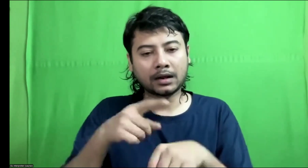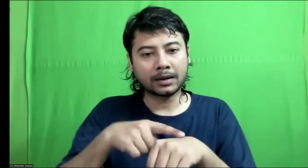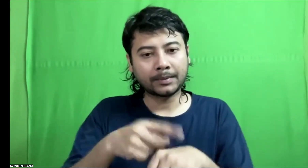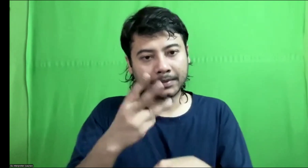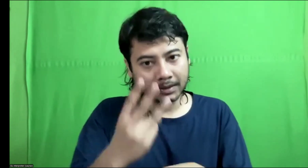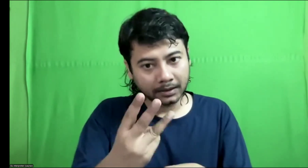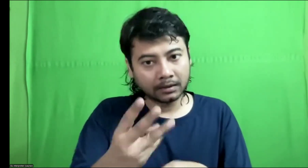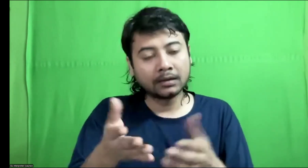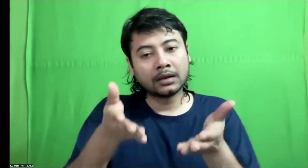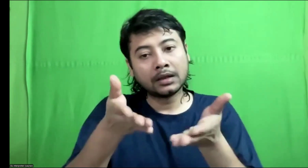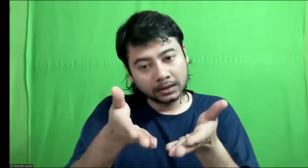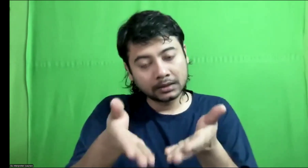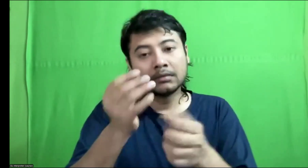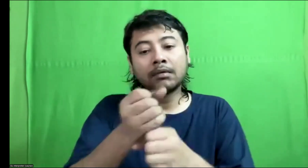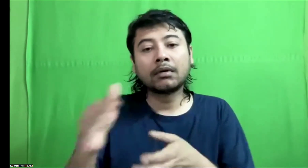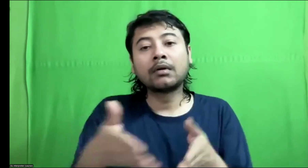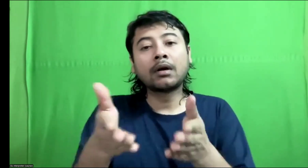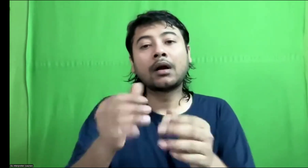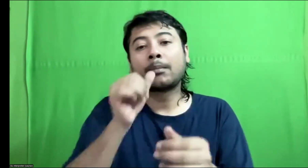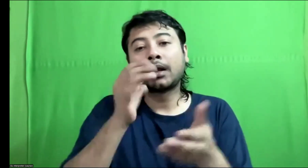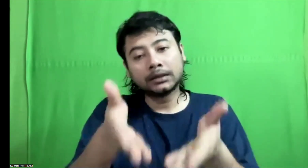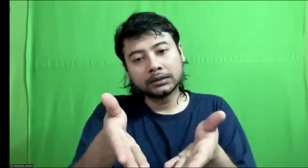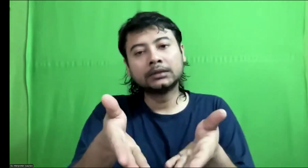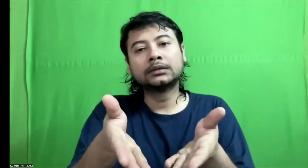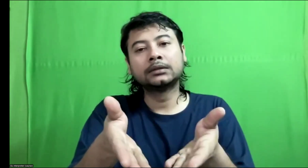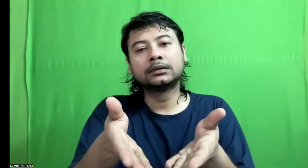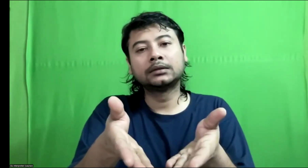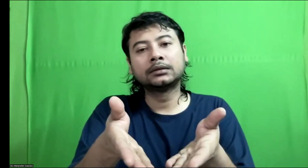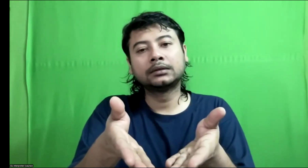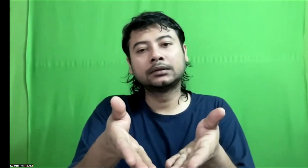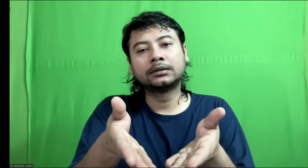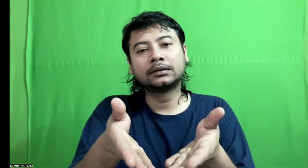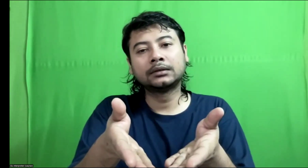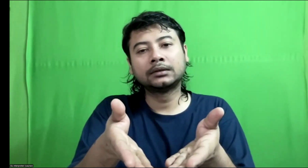So while you're taking a bath, just say Ganga, Ganga, Ganga.